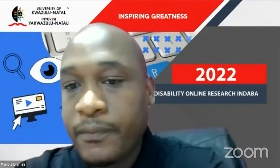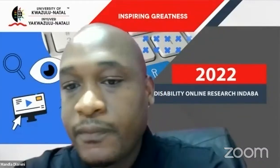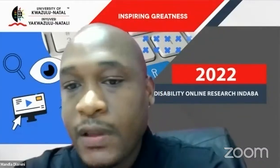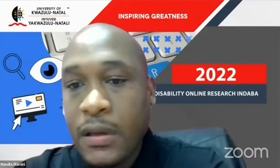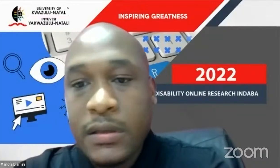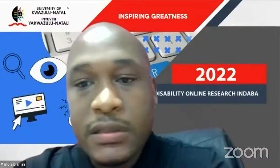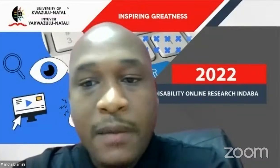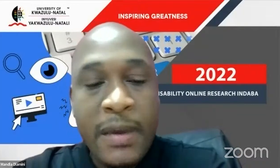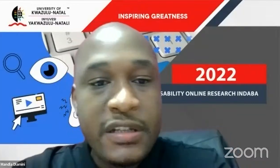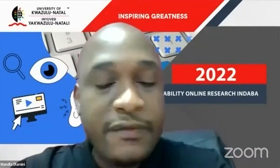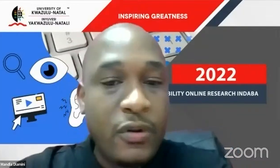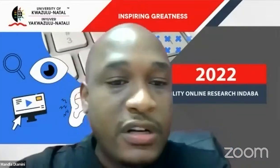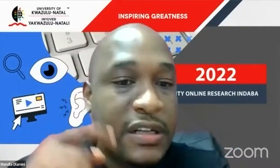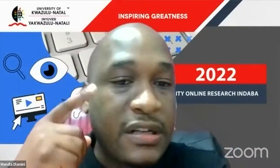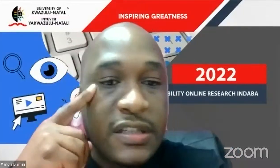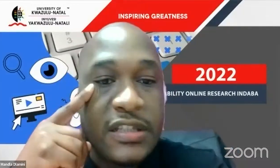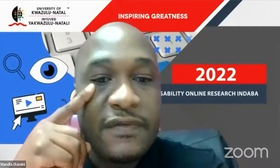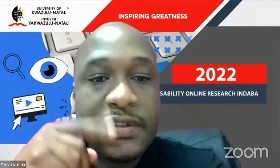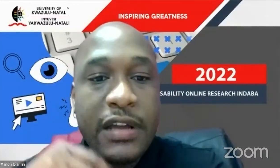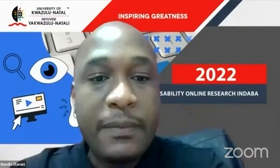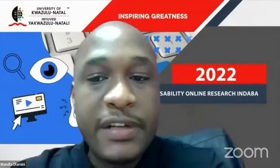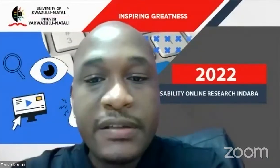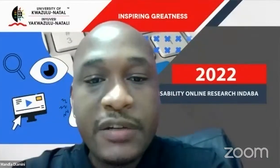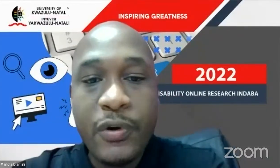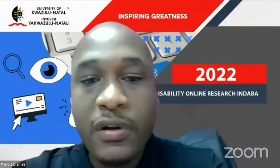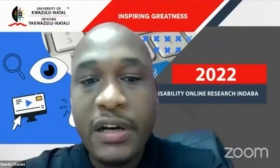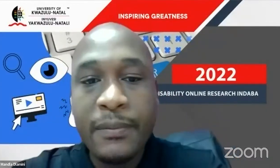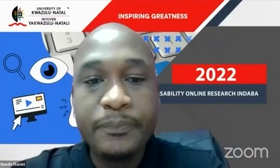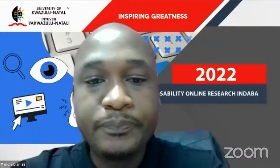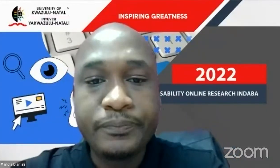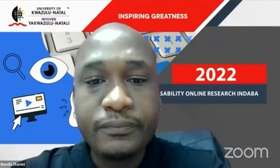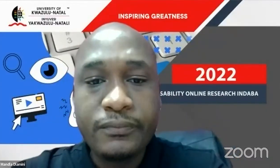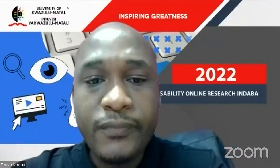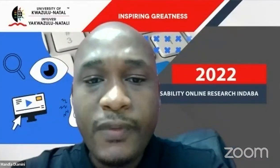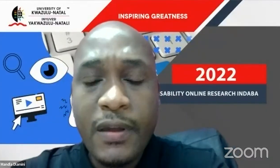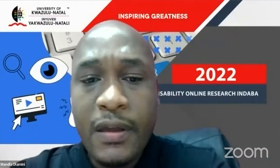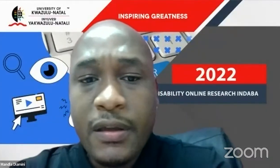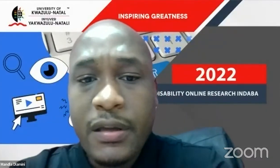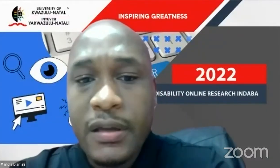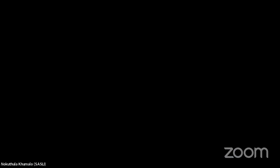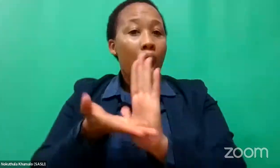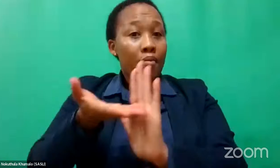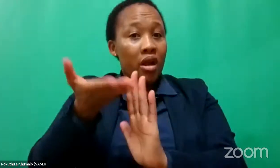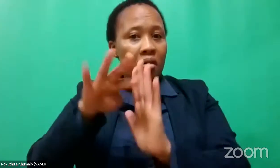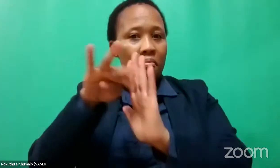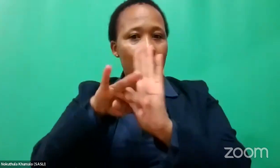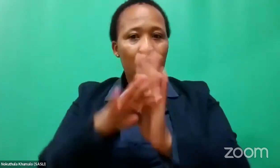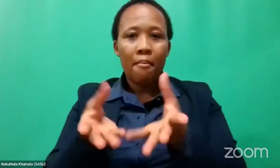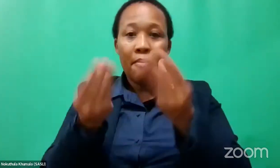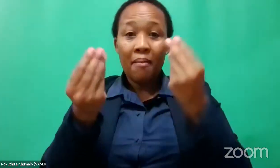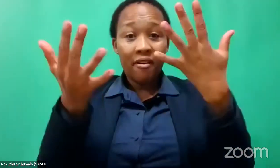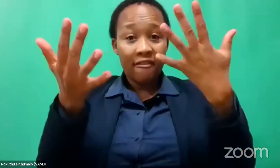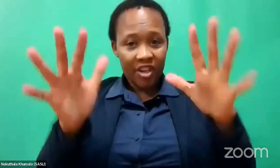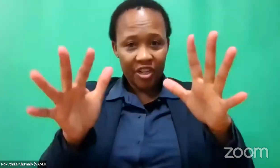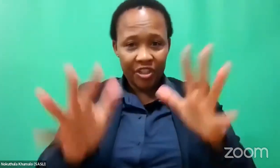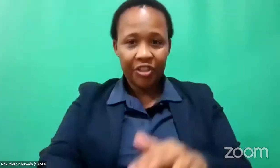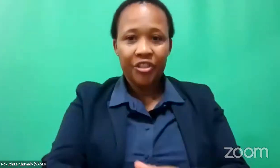program. Some might have already received the updated program. So